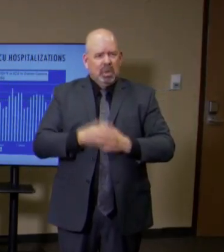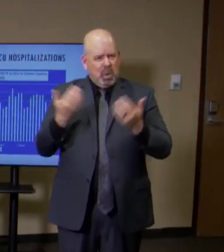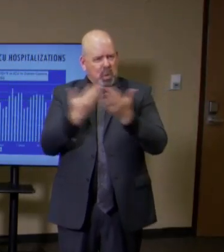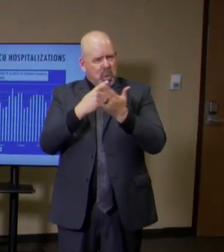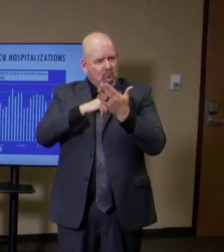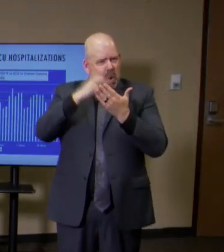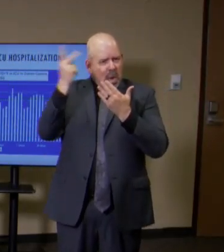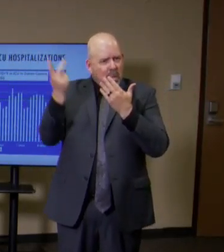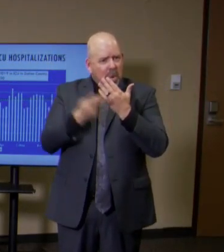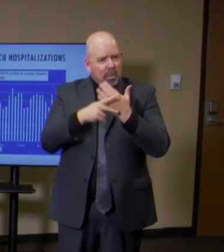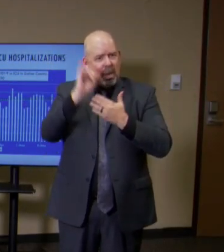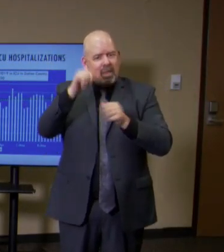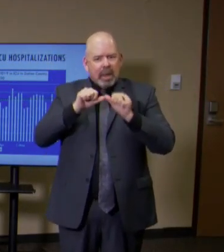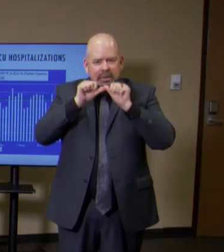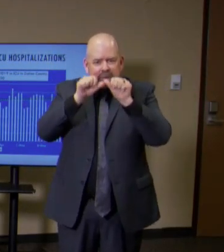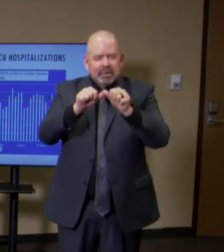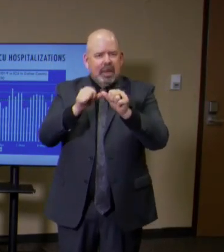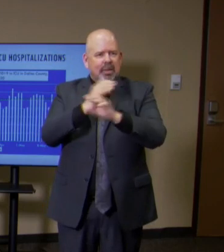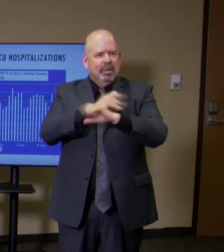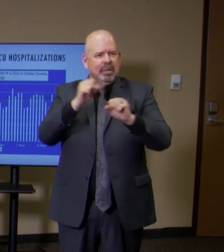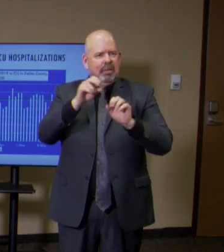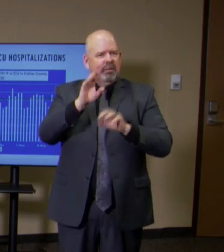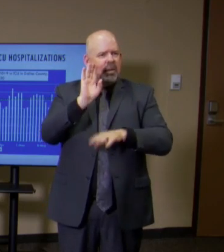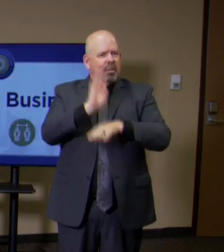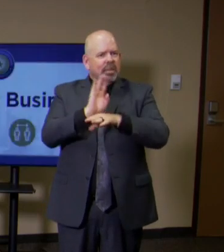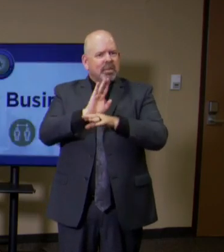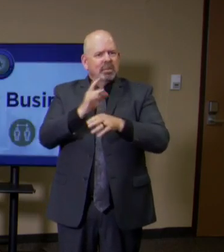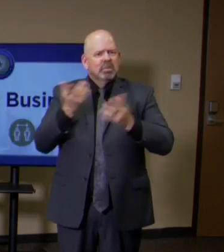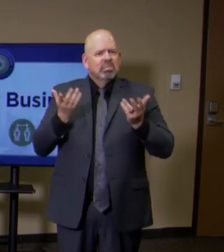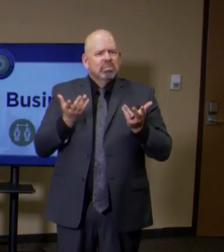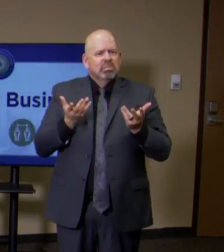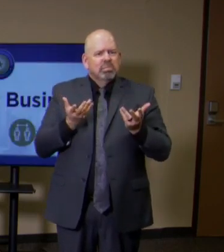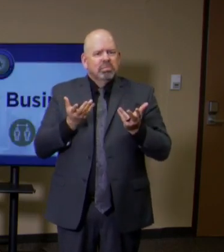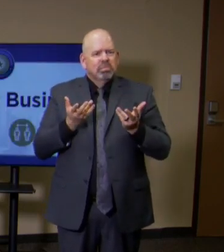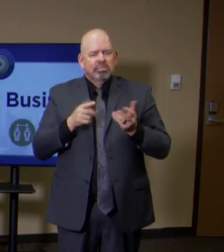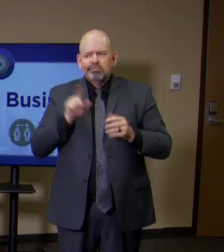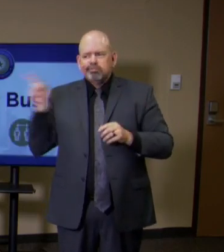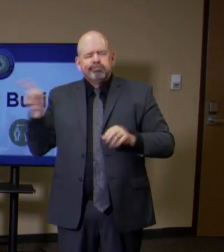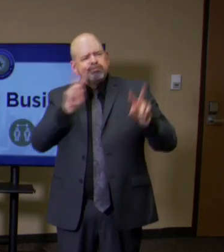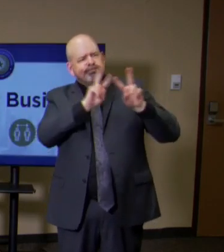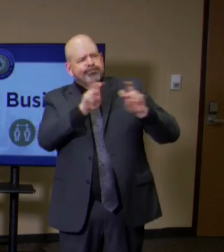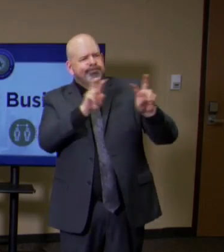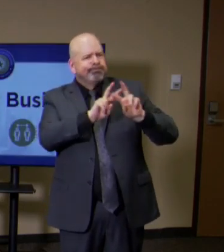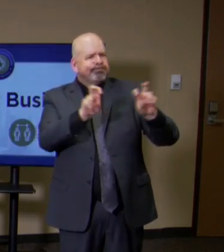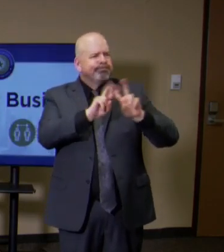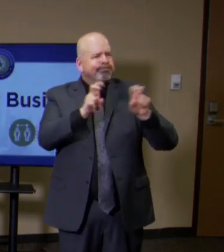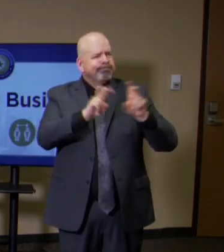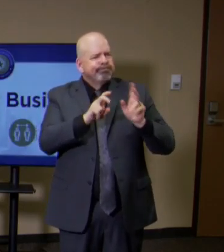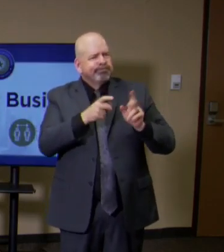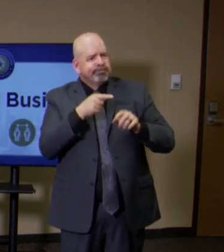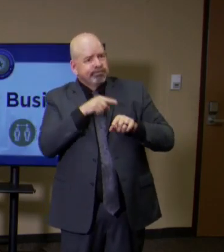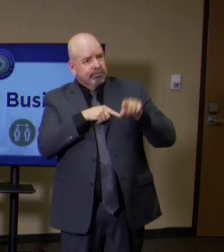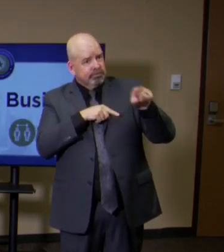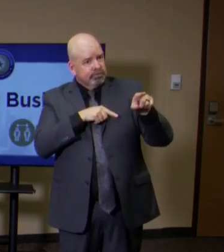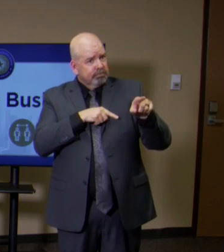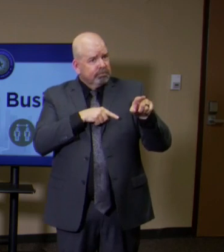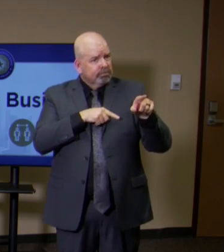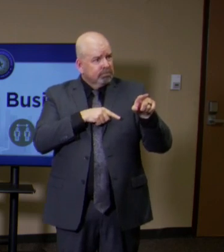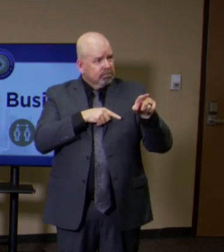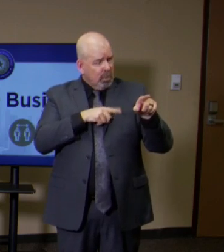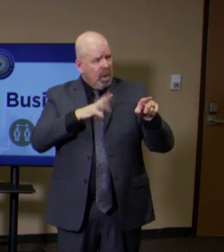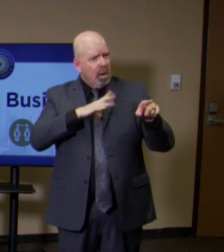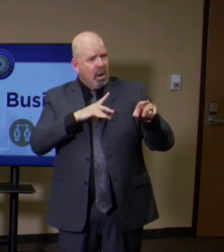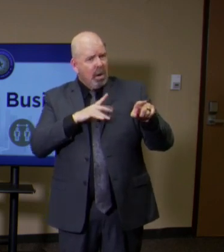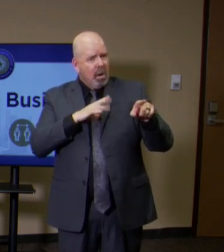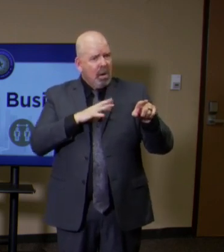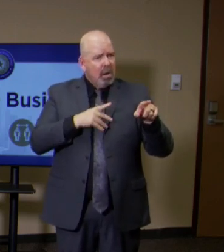curious how you all are going to kind of evaluate, determine a business is kind of worthy of, I guess, this, certification